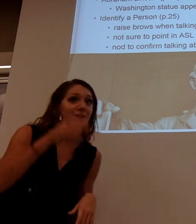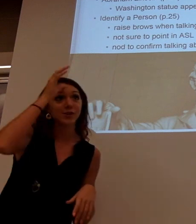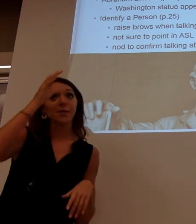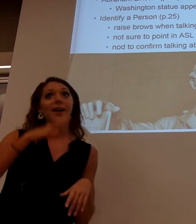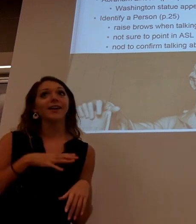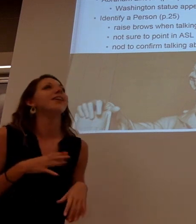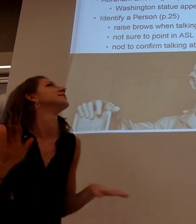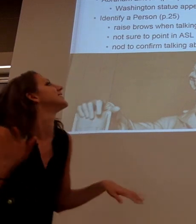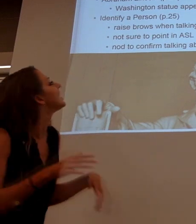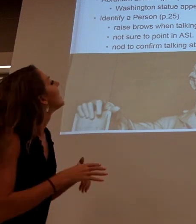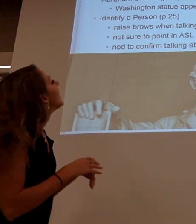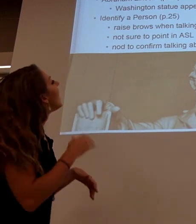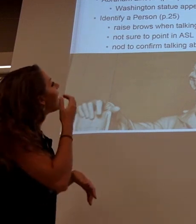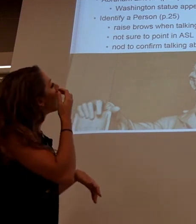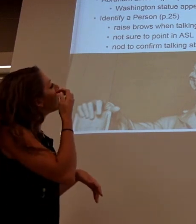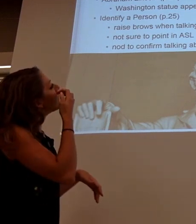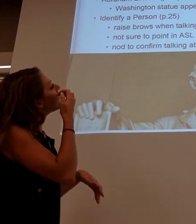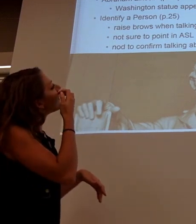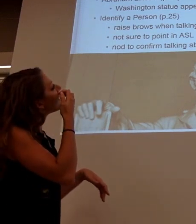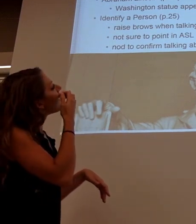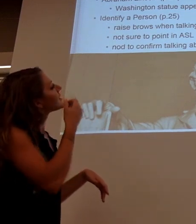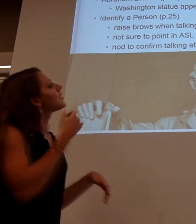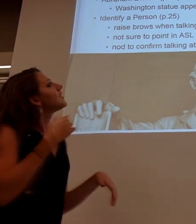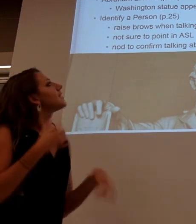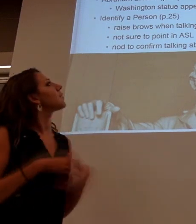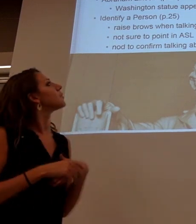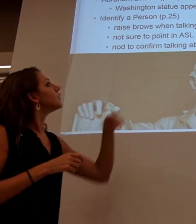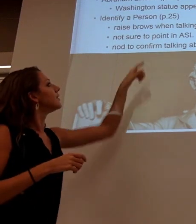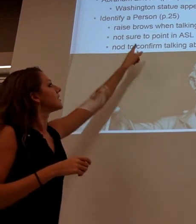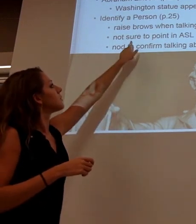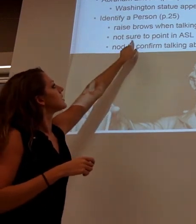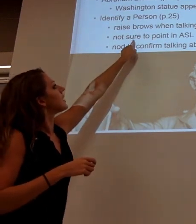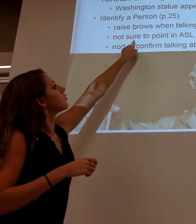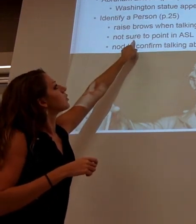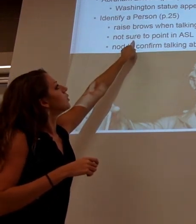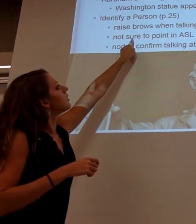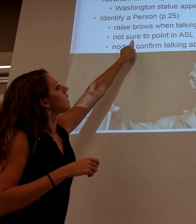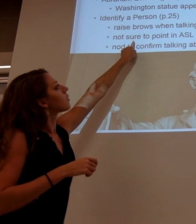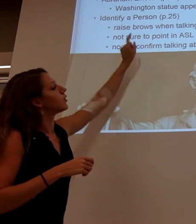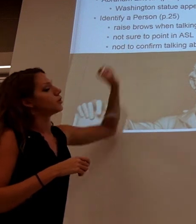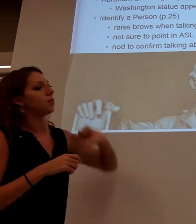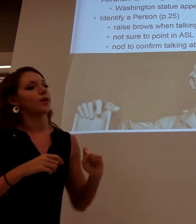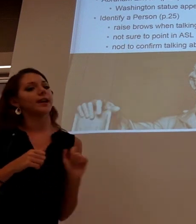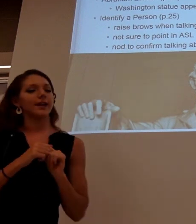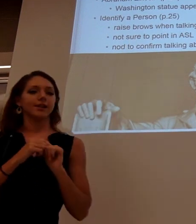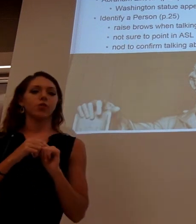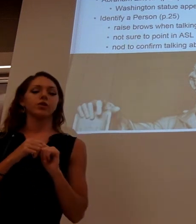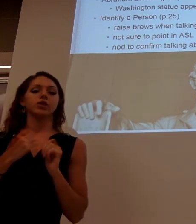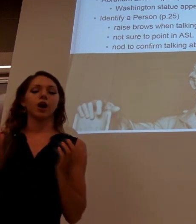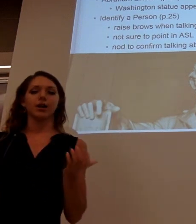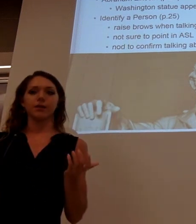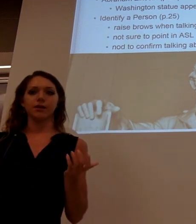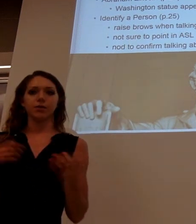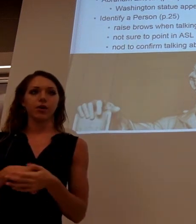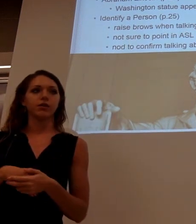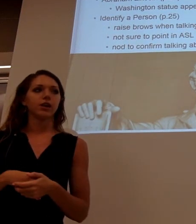She's a man. No, I'm just kidding. Also, it's not rude. That's supposed to say rude. Not rude to point in ASL when you're talking about someone.